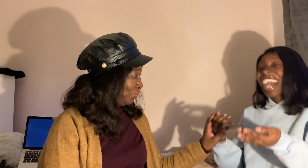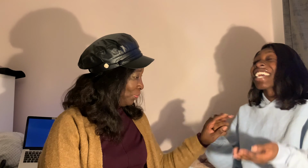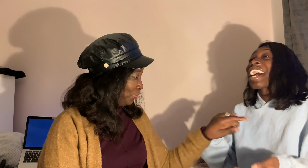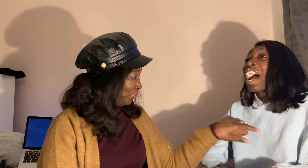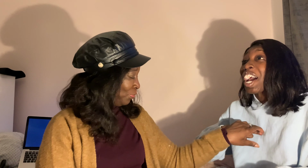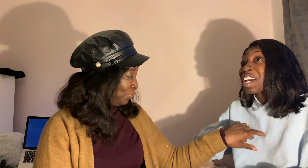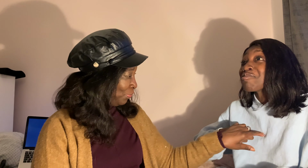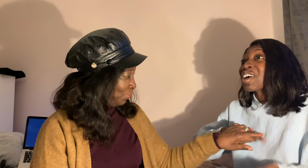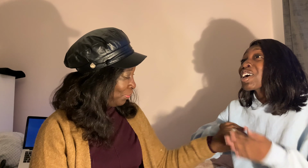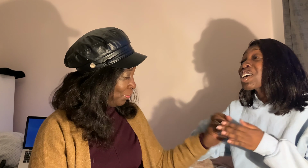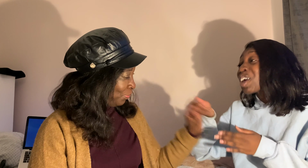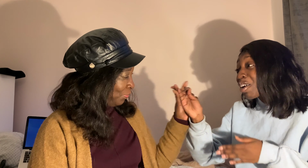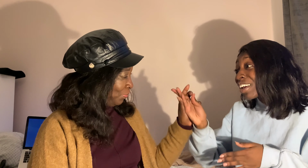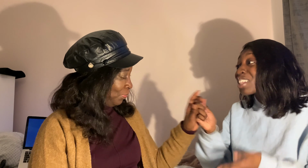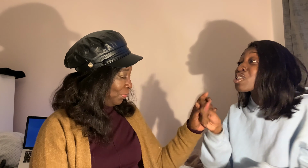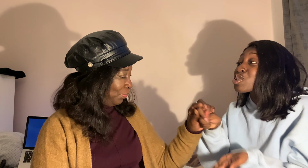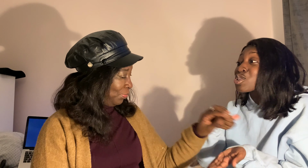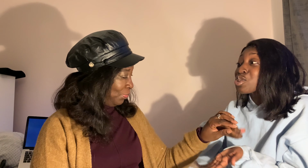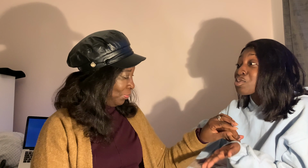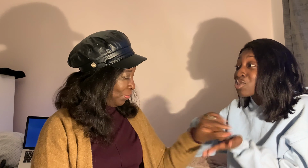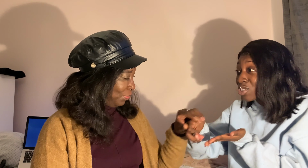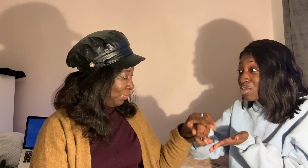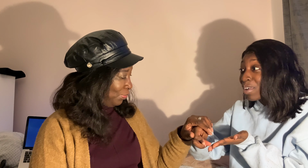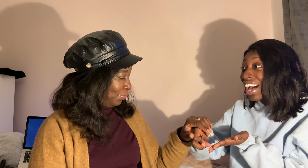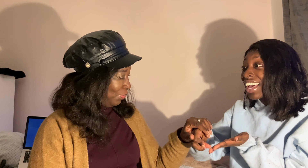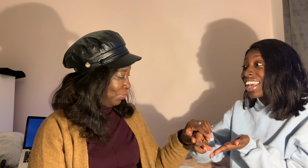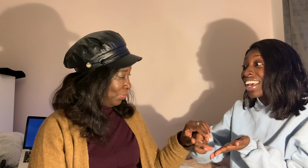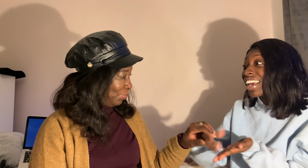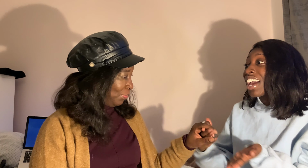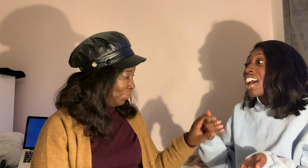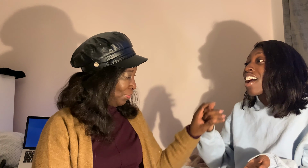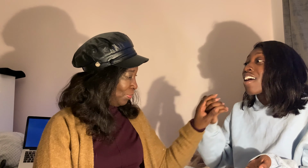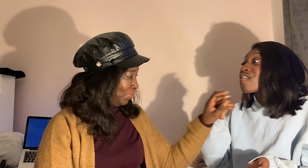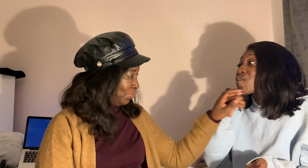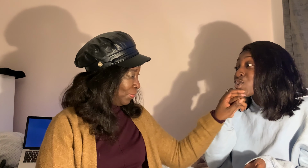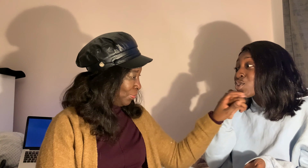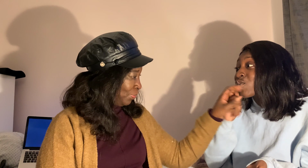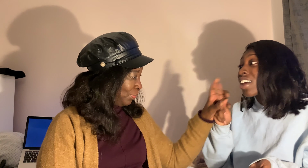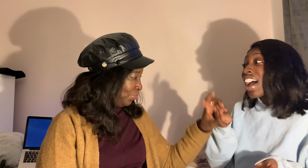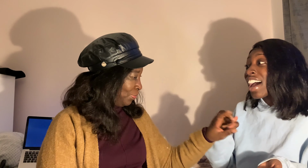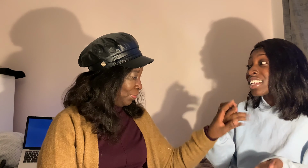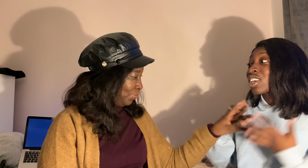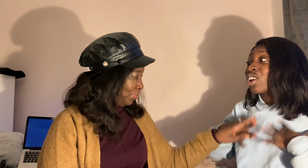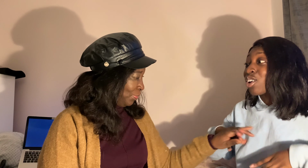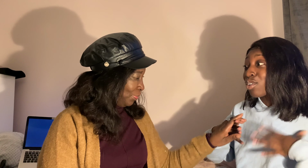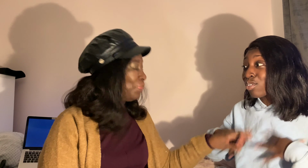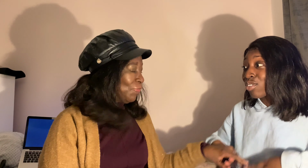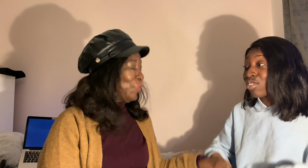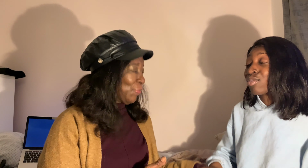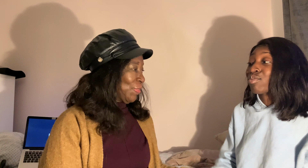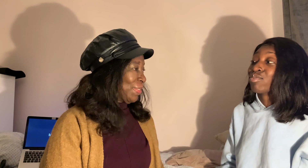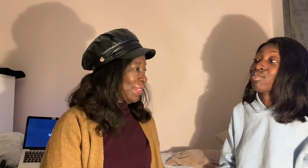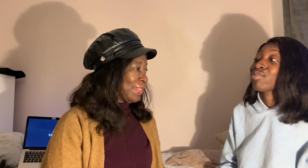Okay, I'm going to buy food and clothes.